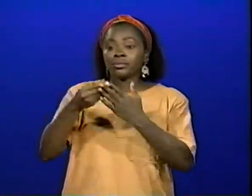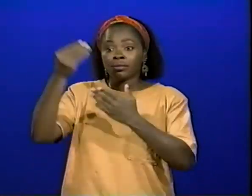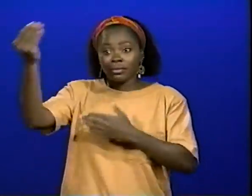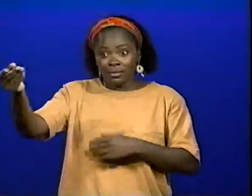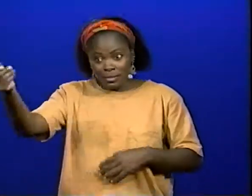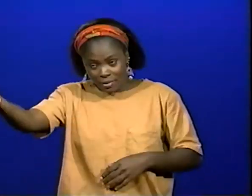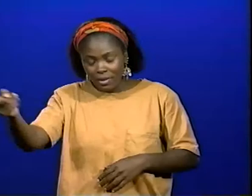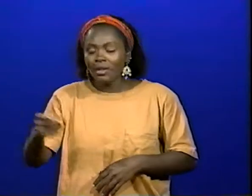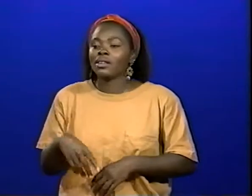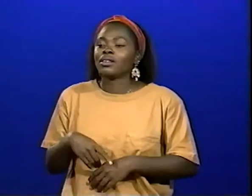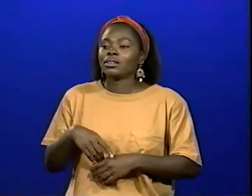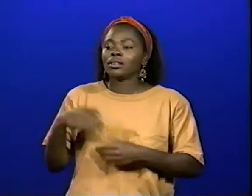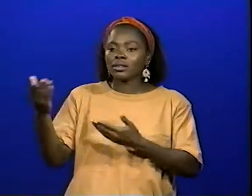carry goat.